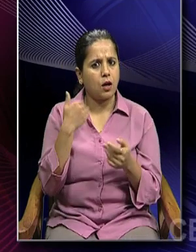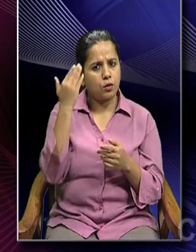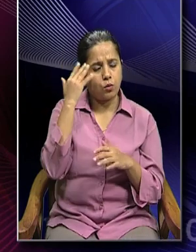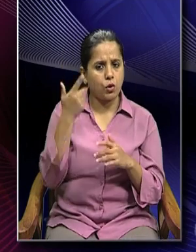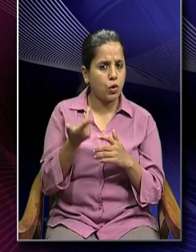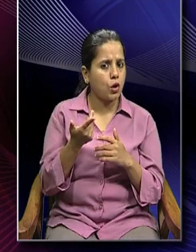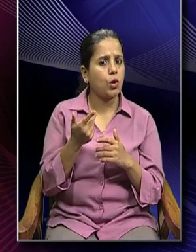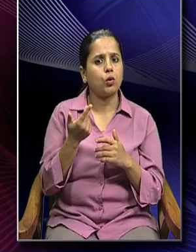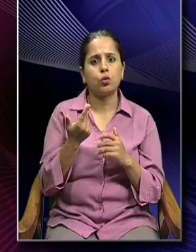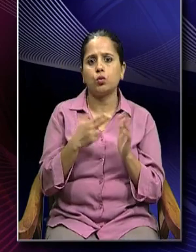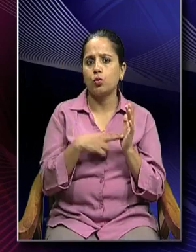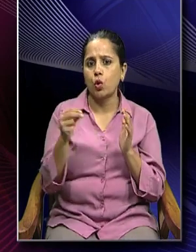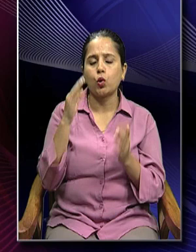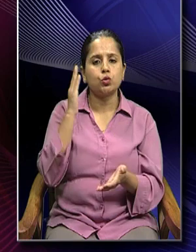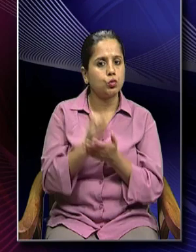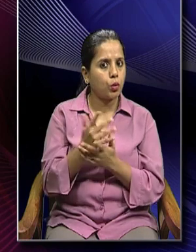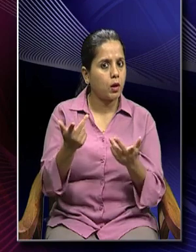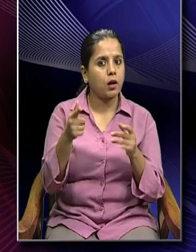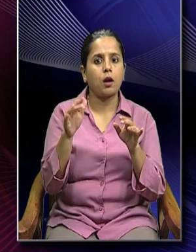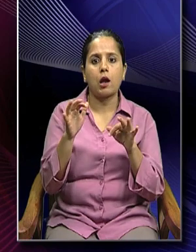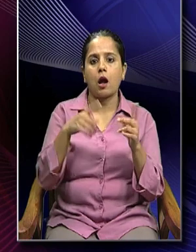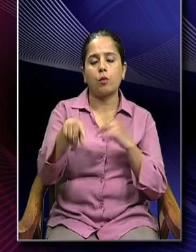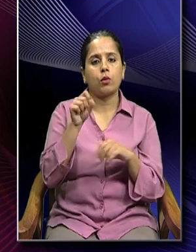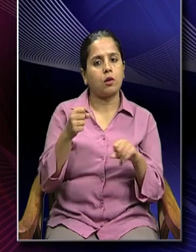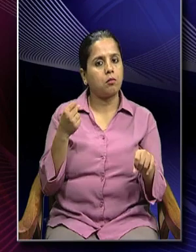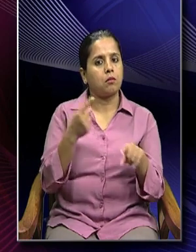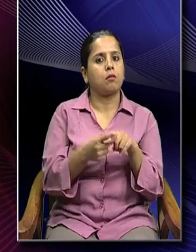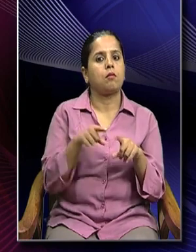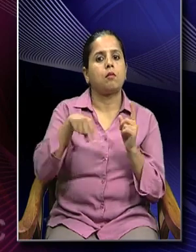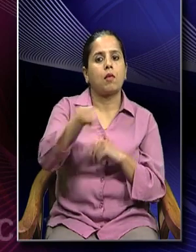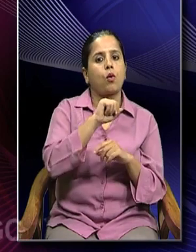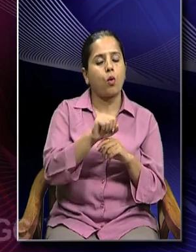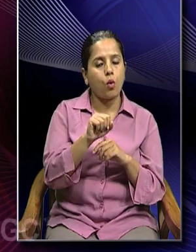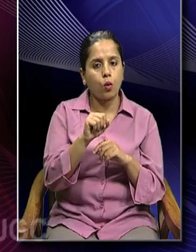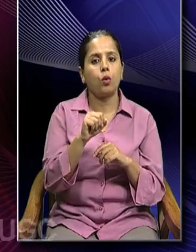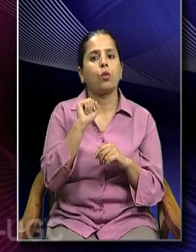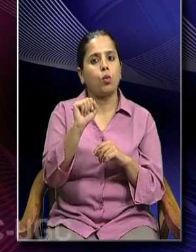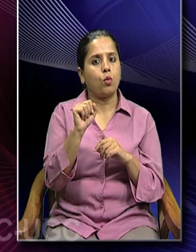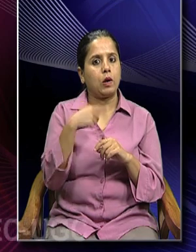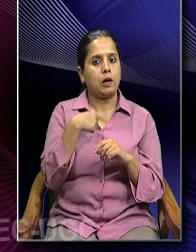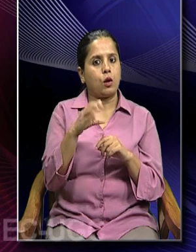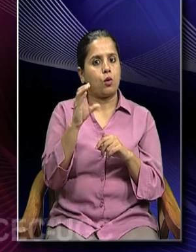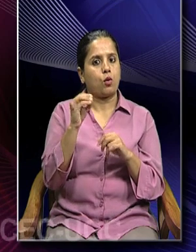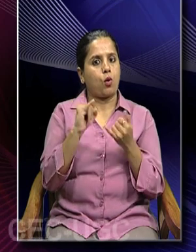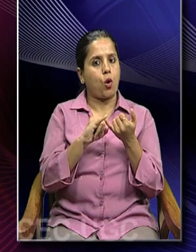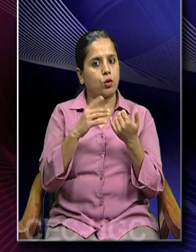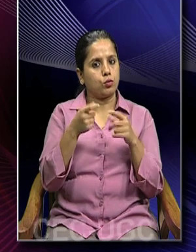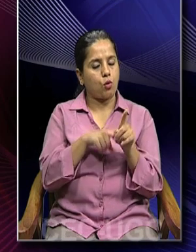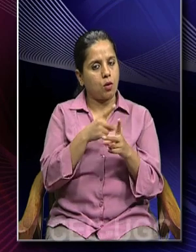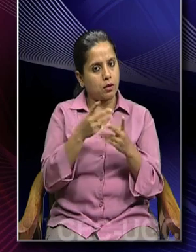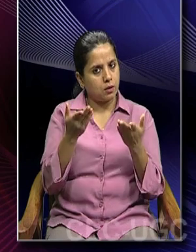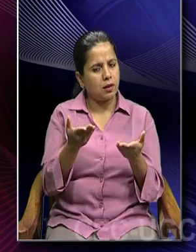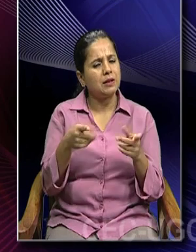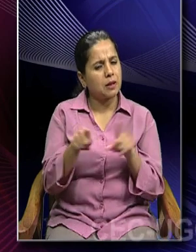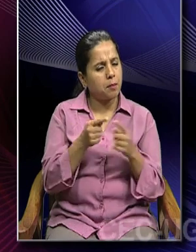top, that there is a computer which can be fit on our nose, and we can say that this is the cosmonity. It is something like